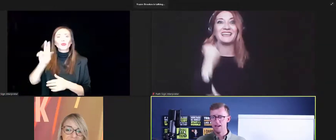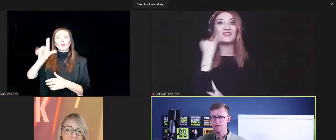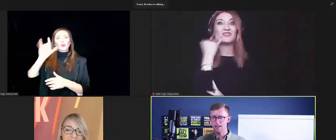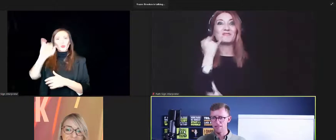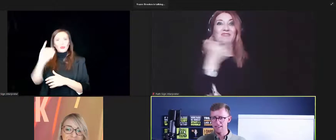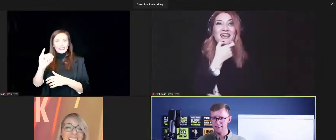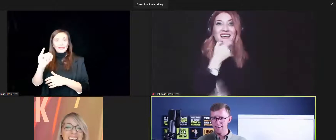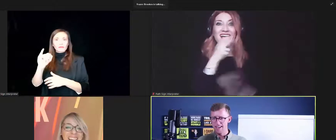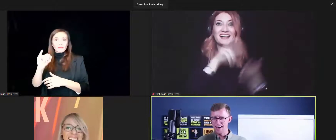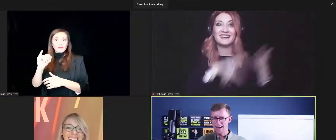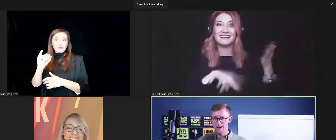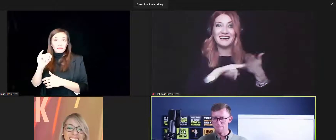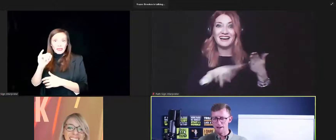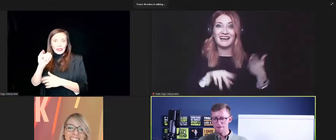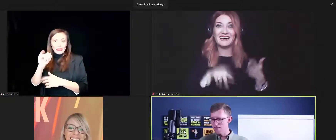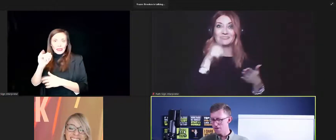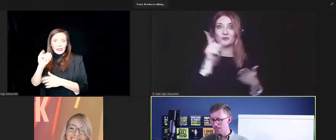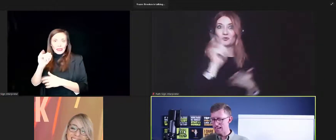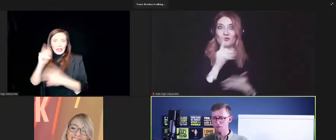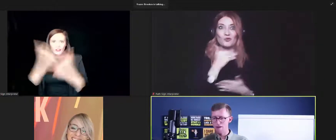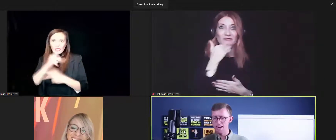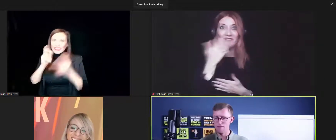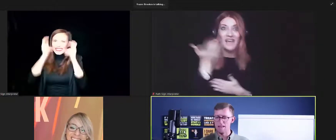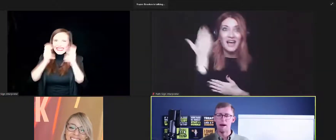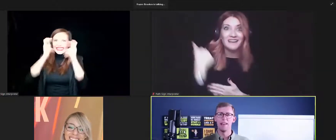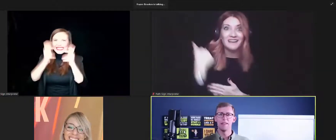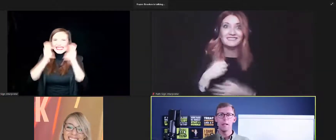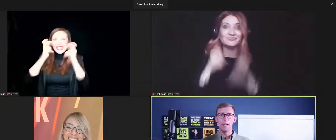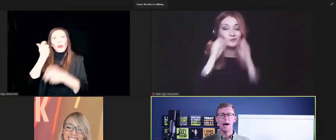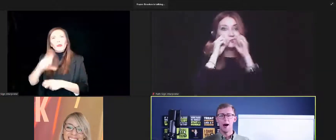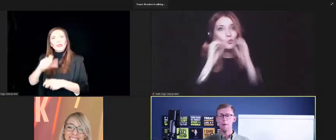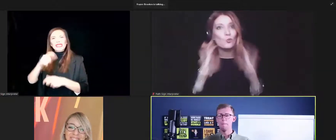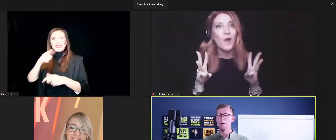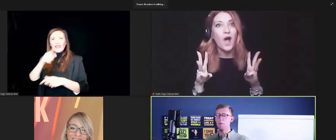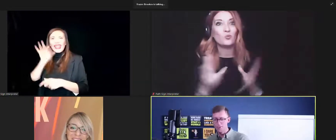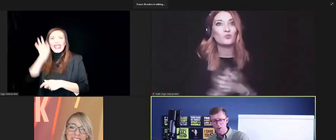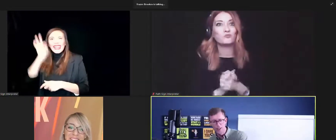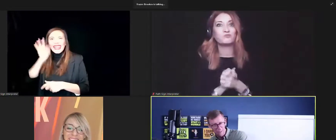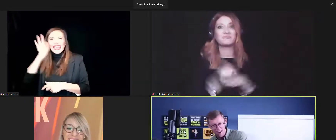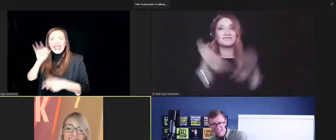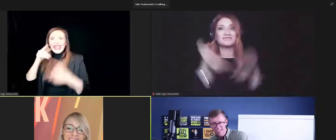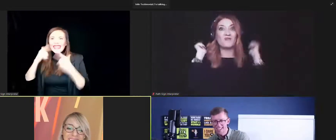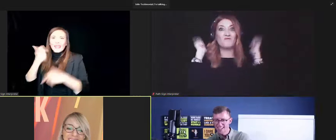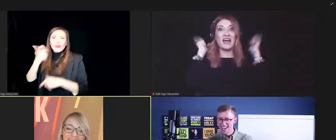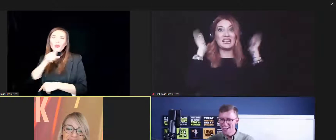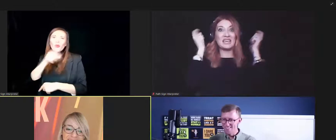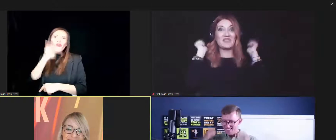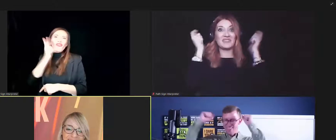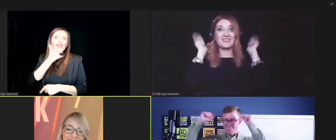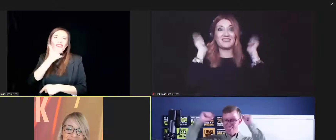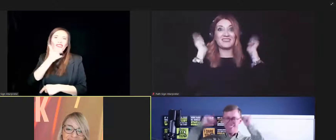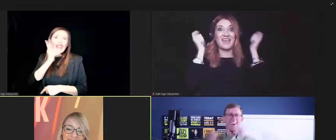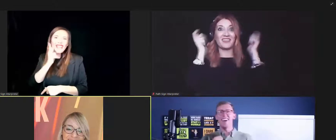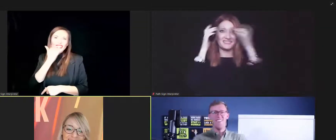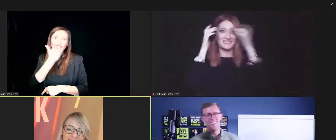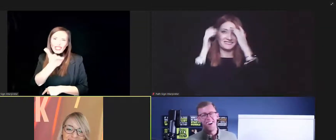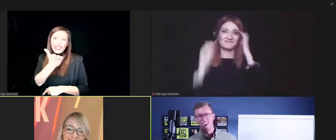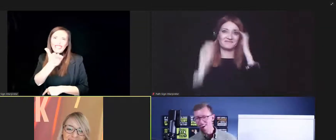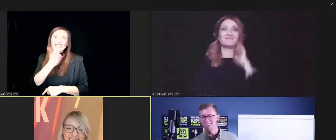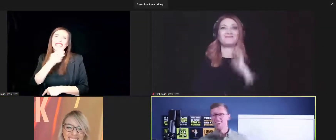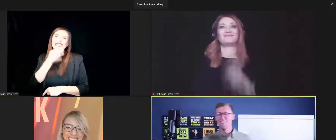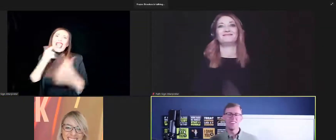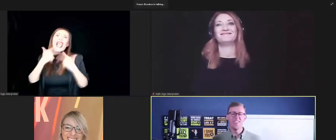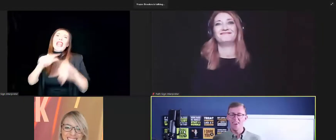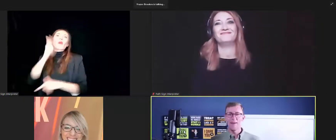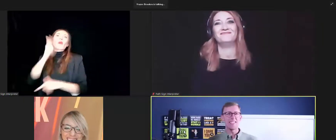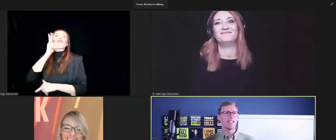I think my French is like really, really bad. But well done. Very good. Thank you. It was good. Okay, woo! Awesome.